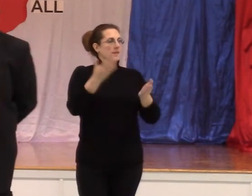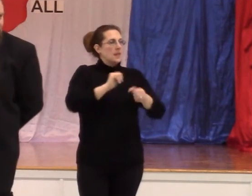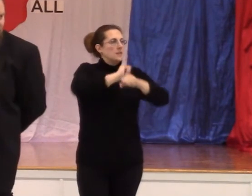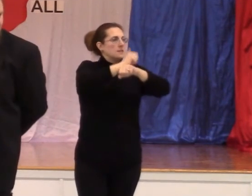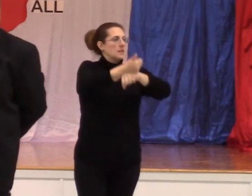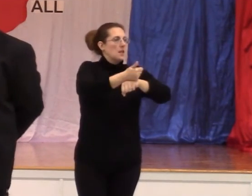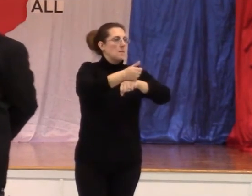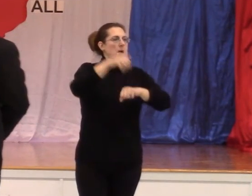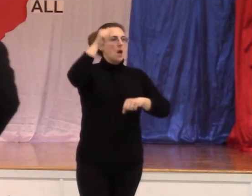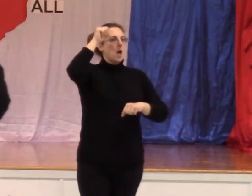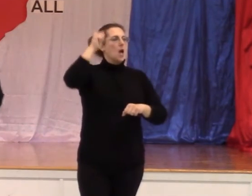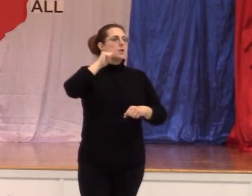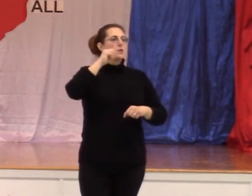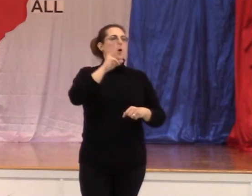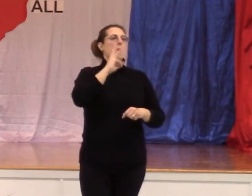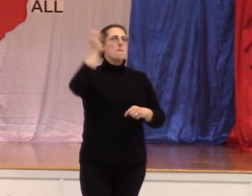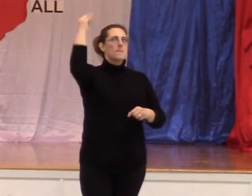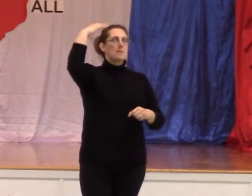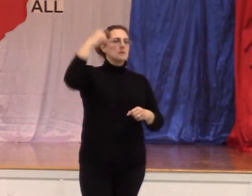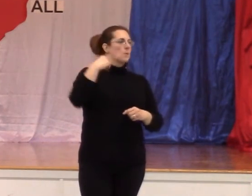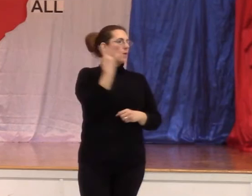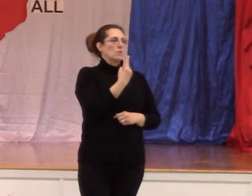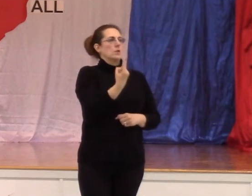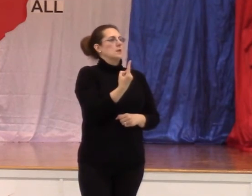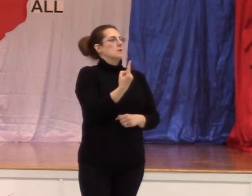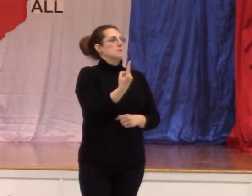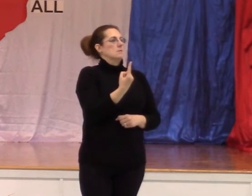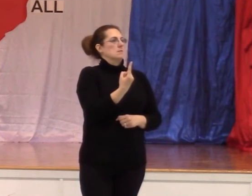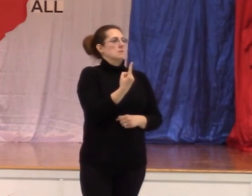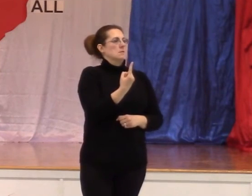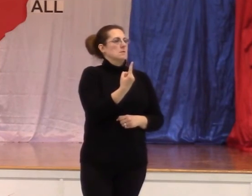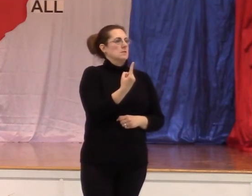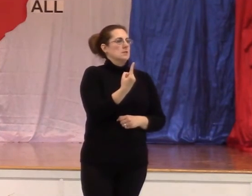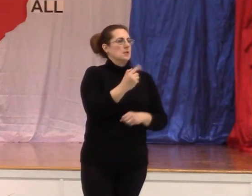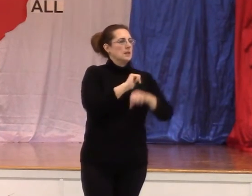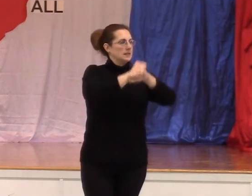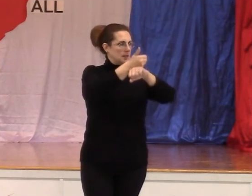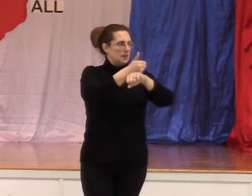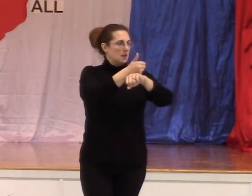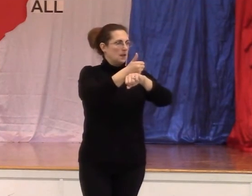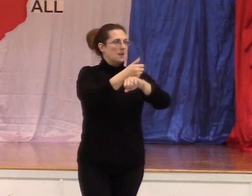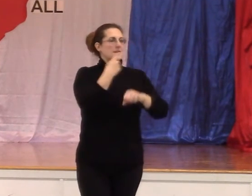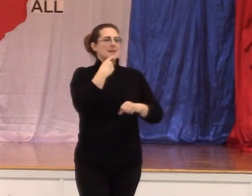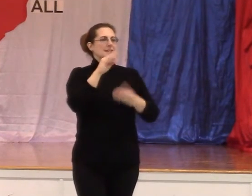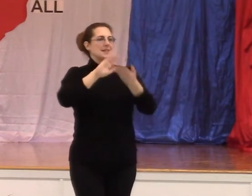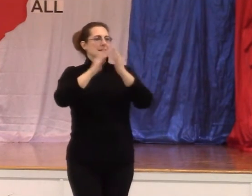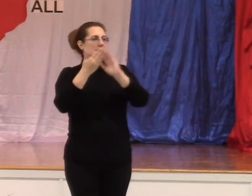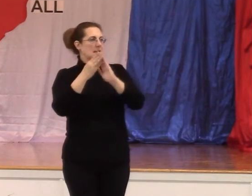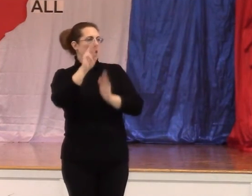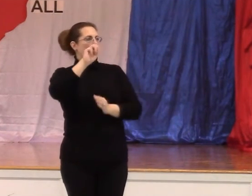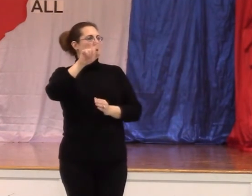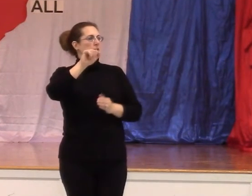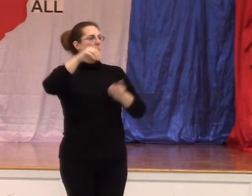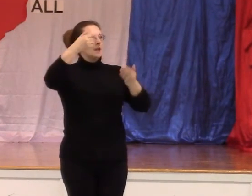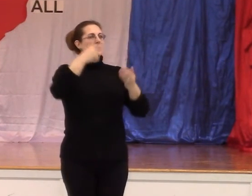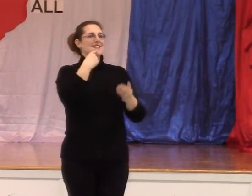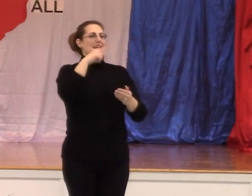adult baptism only in the city. They start referring to the city of Münster as the New